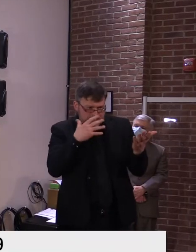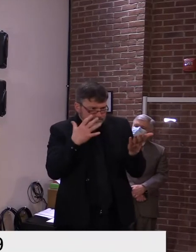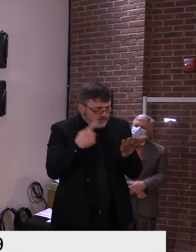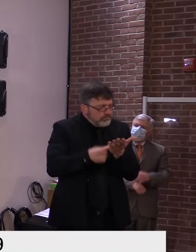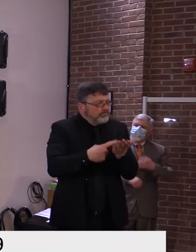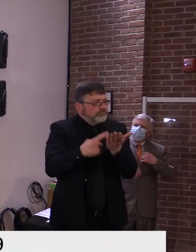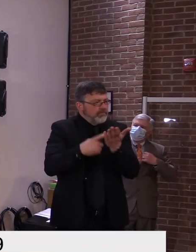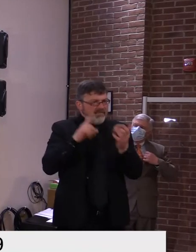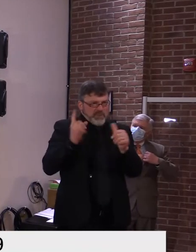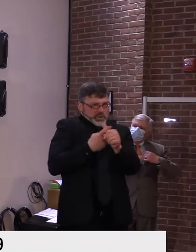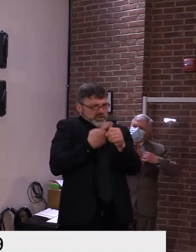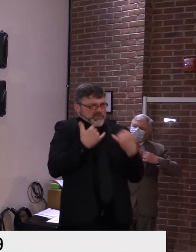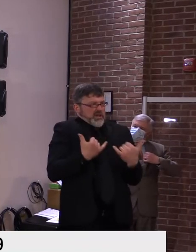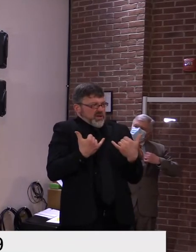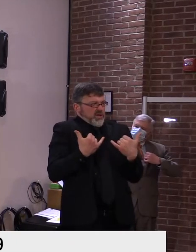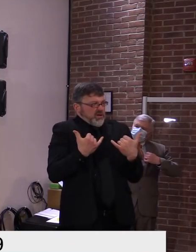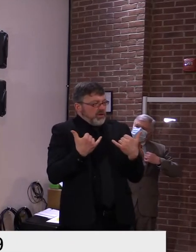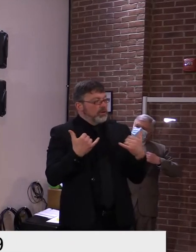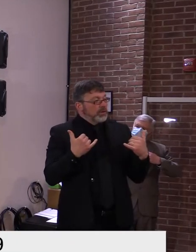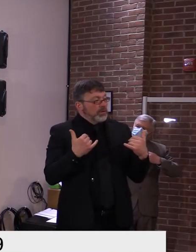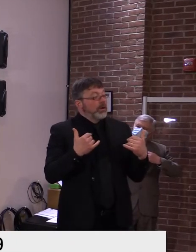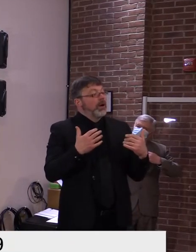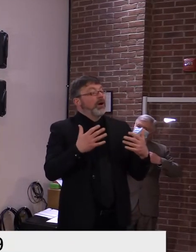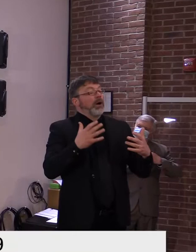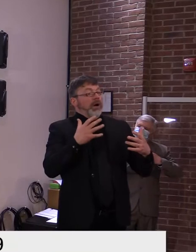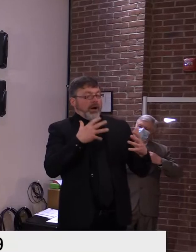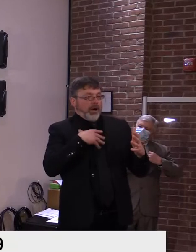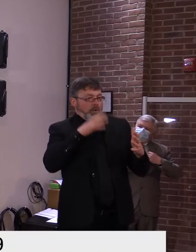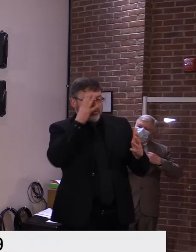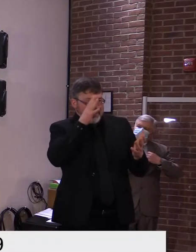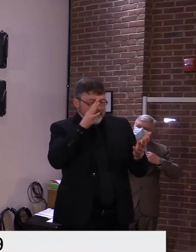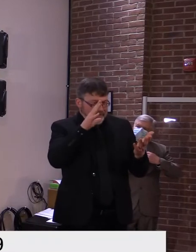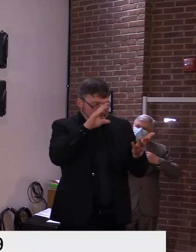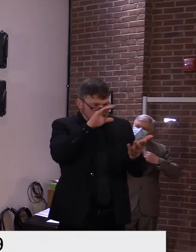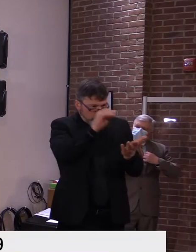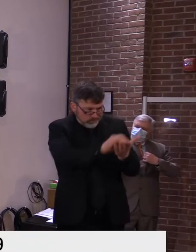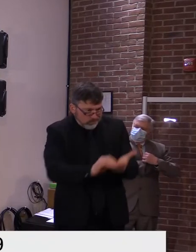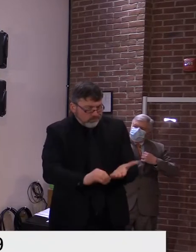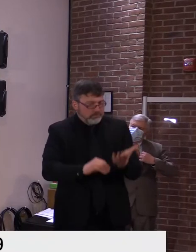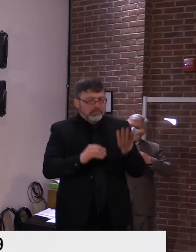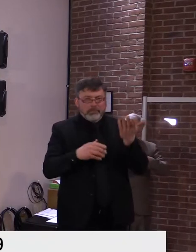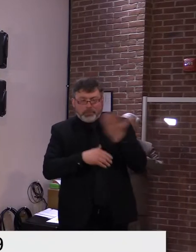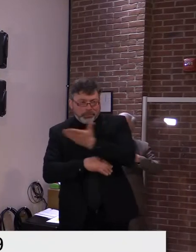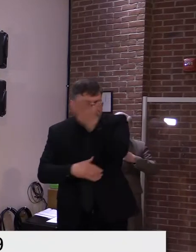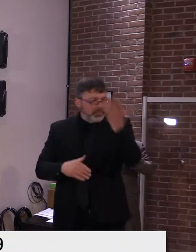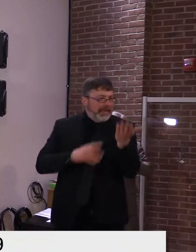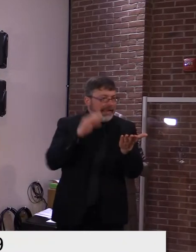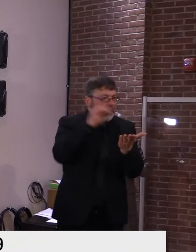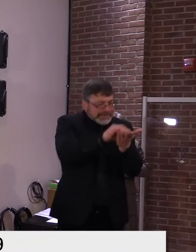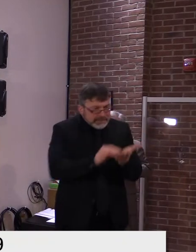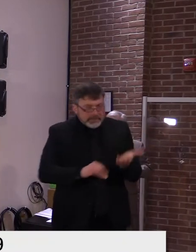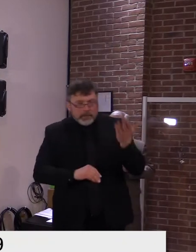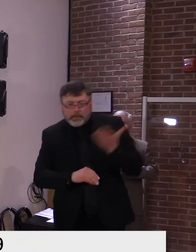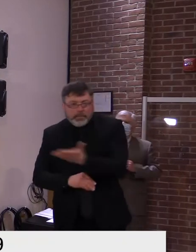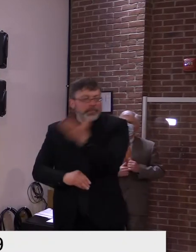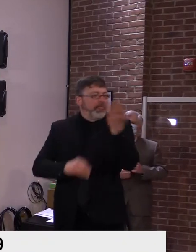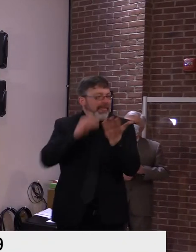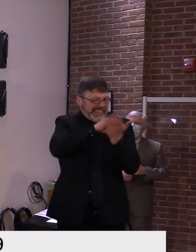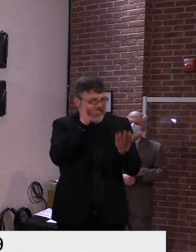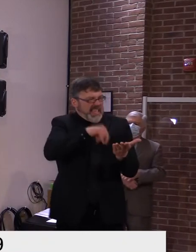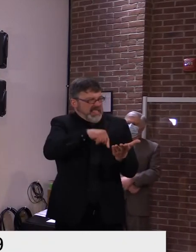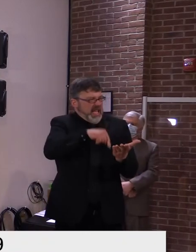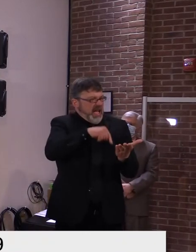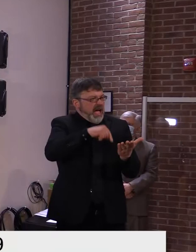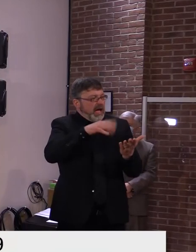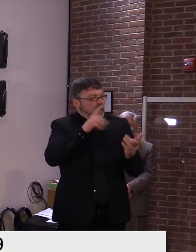it may look different from what it is today, from what it is, hopefully, when it passes both the House and the Senate, and